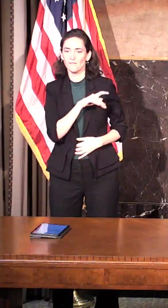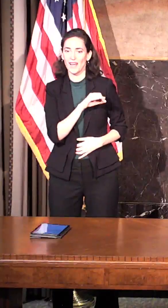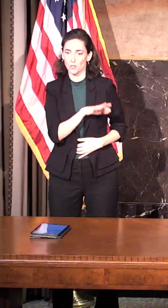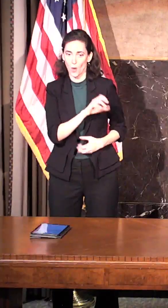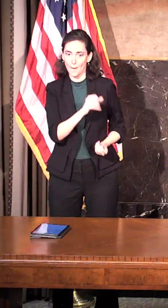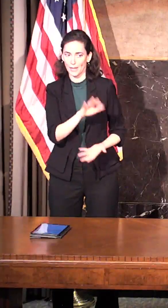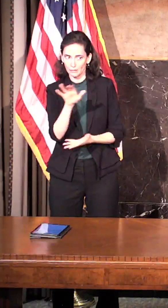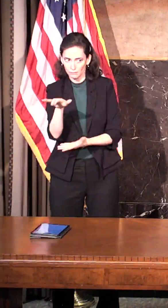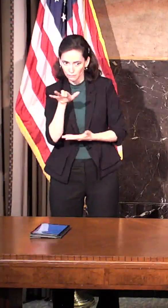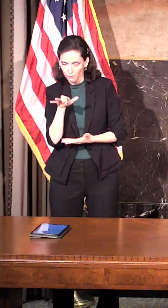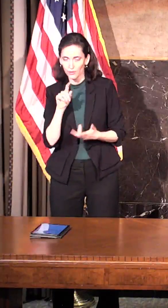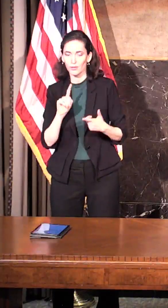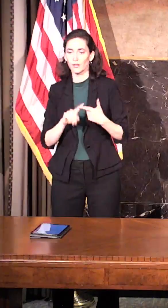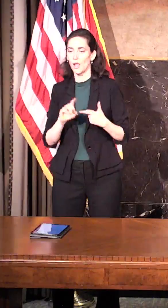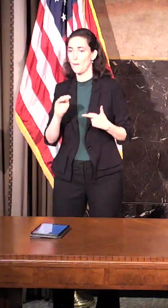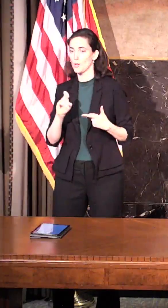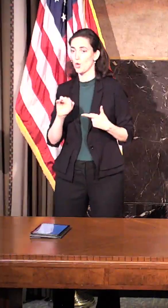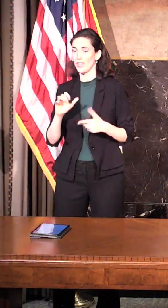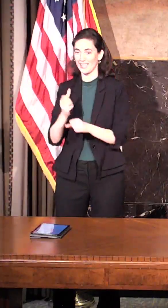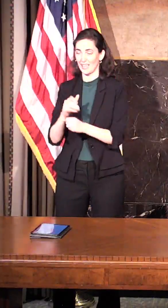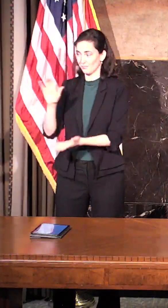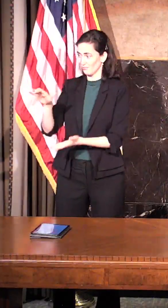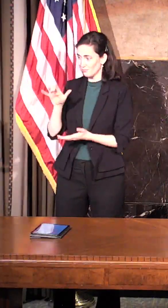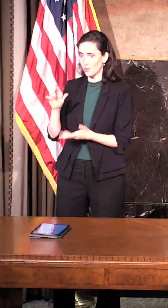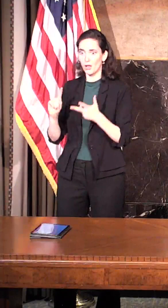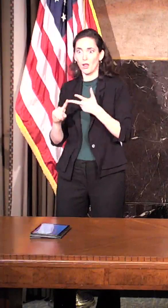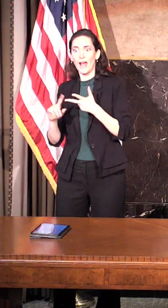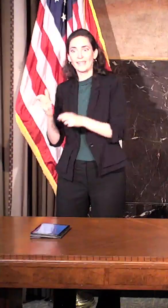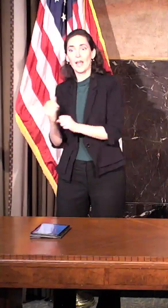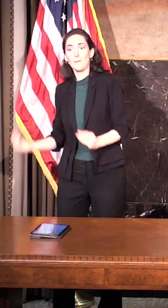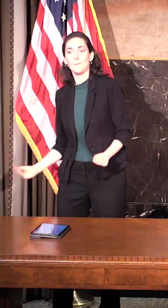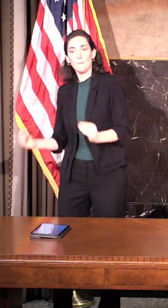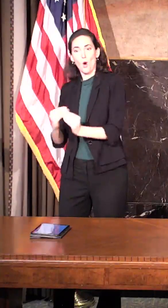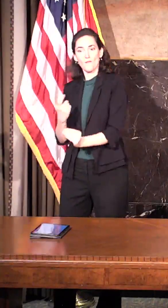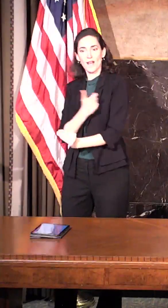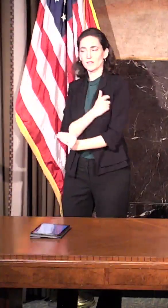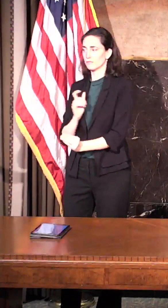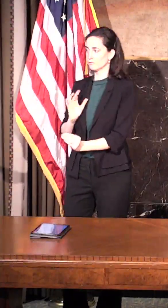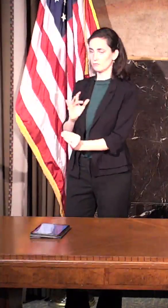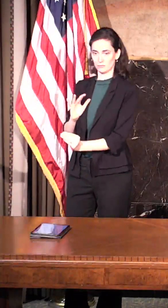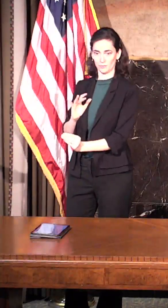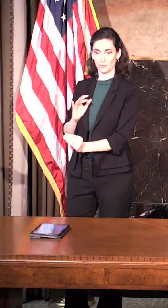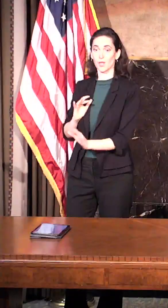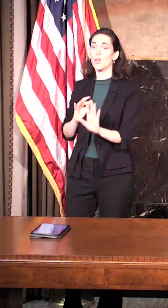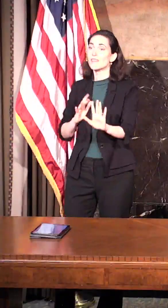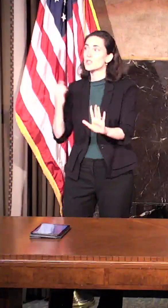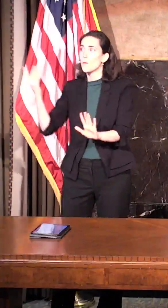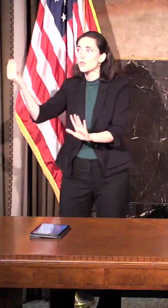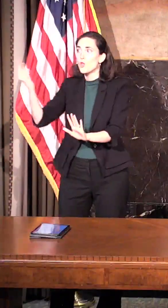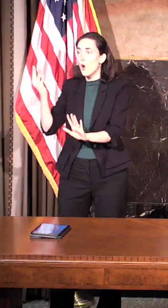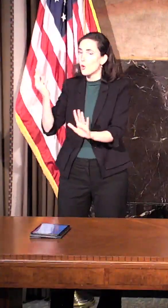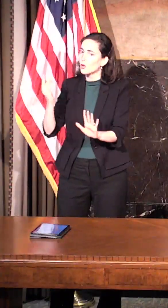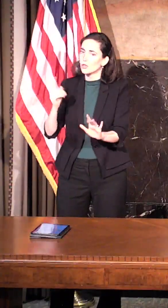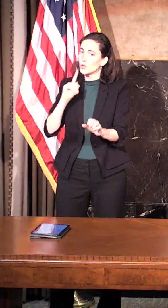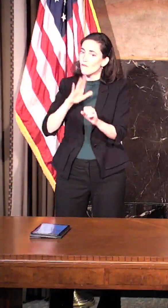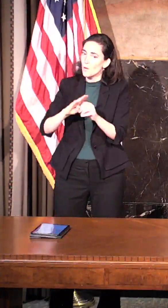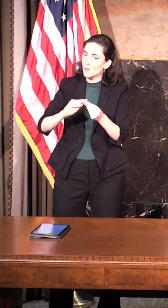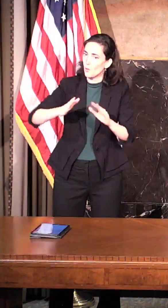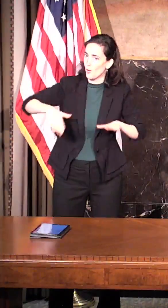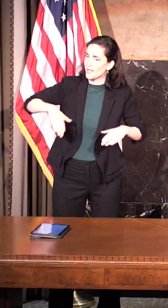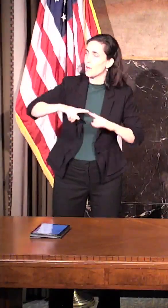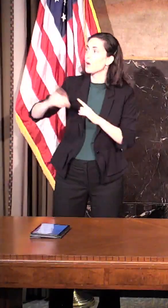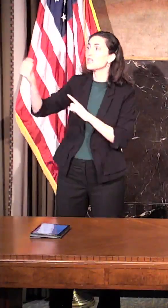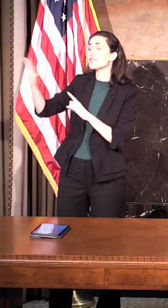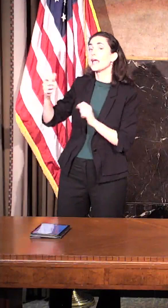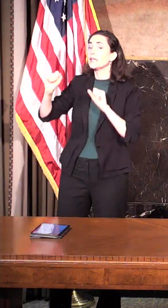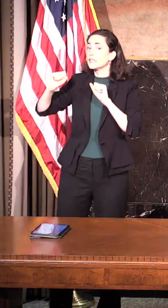already getting with Pfizer and Moderna. And we have been told to, this is an unconfirmed number, but we have been told to